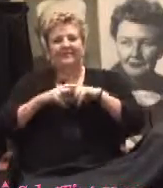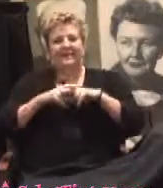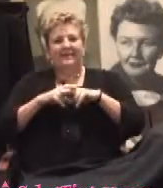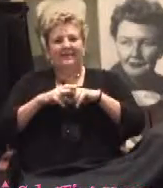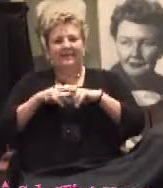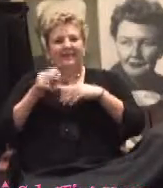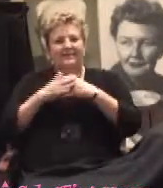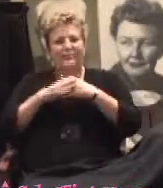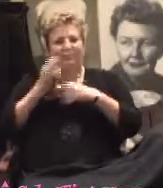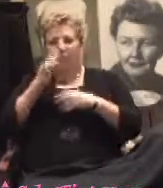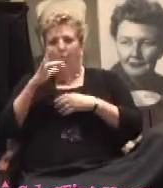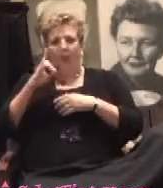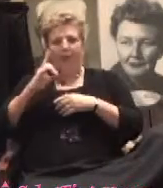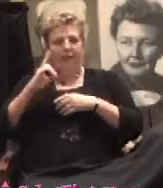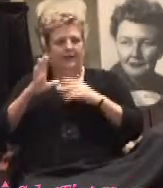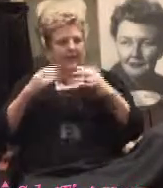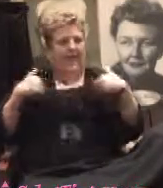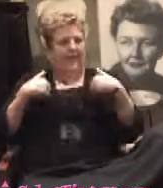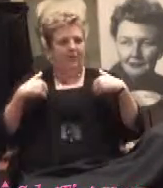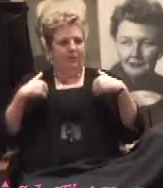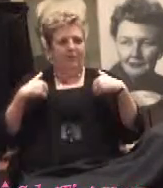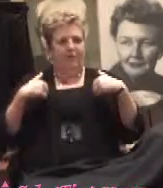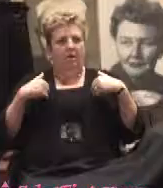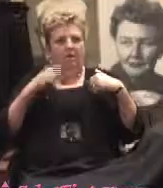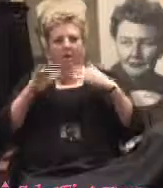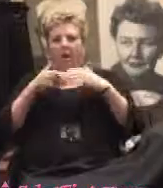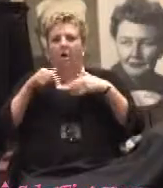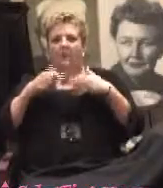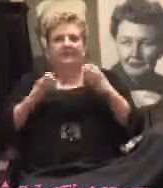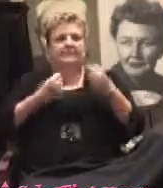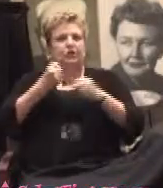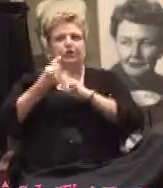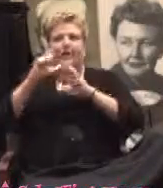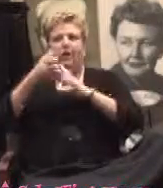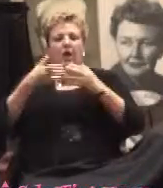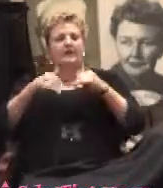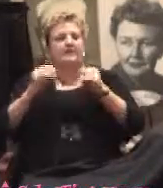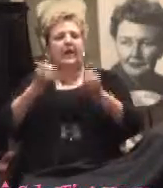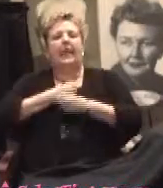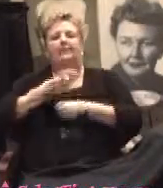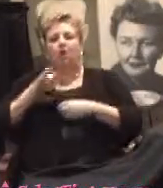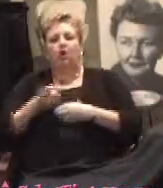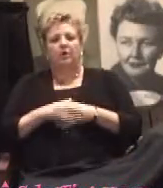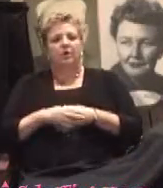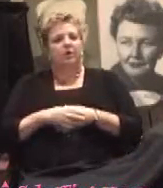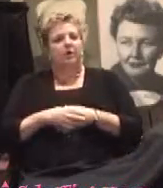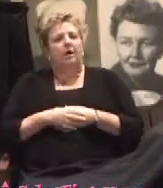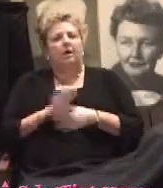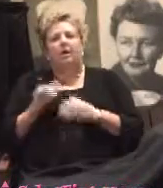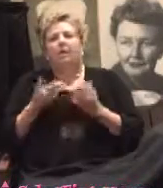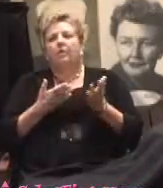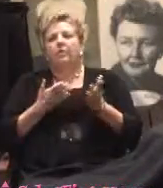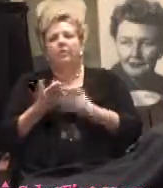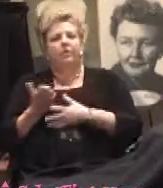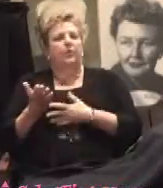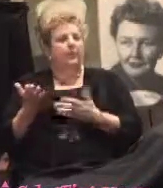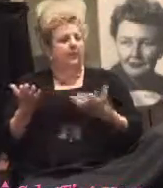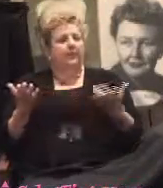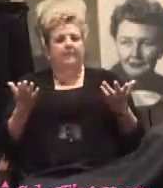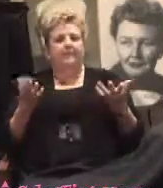thrilling. It's thrilling. Even all these years later, I just love this person. I loved her all the way through. And when we were standing on that